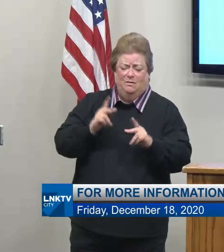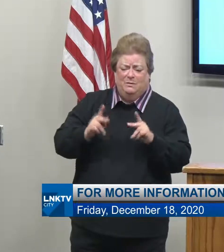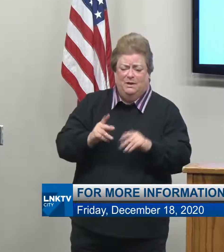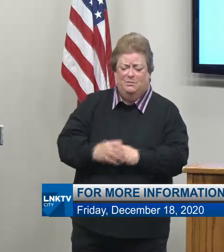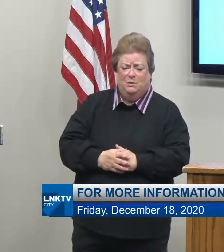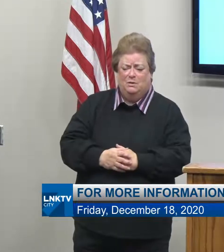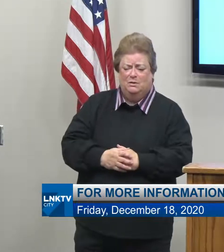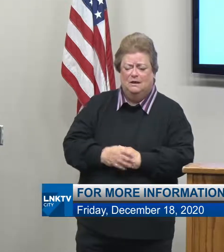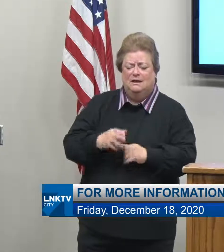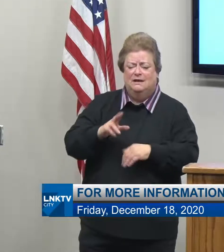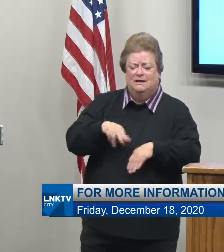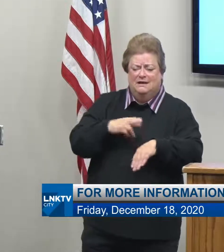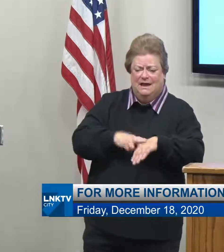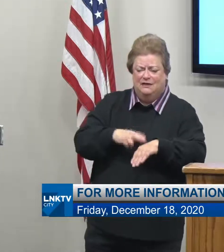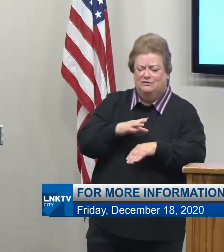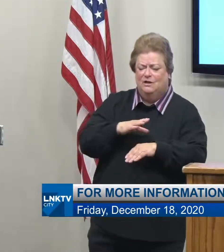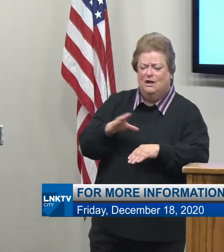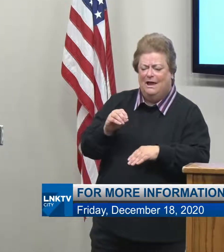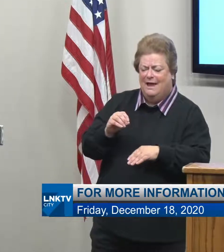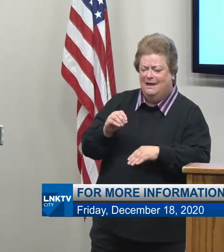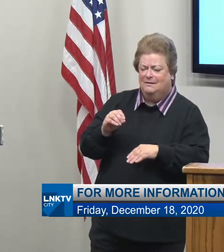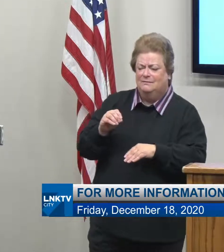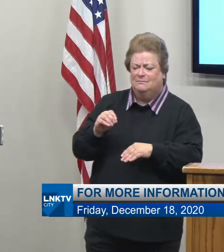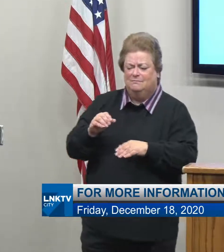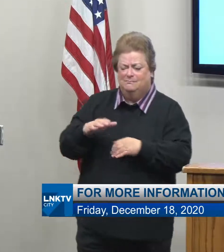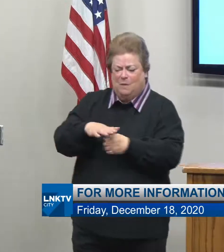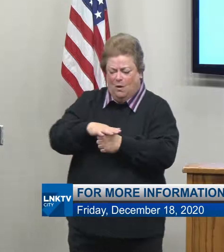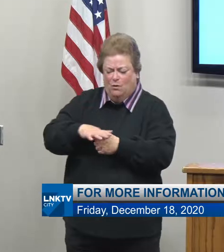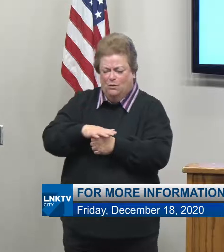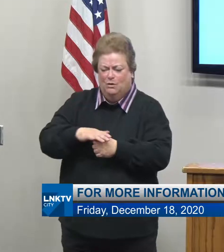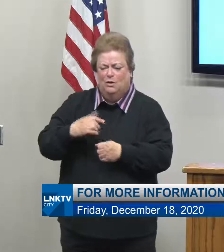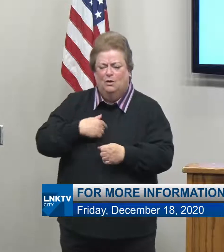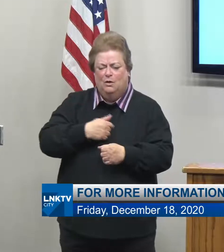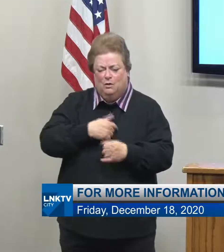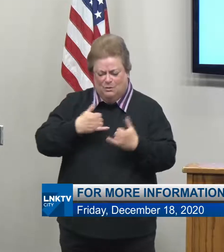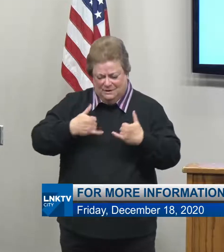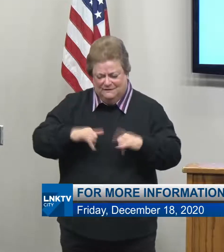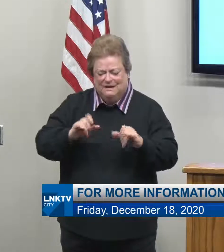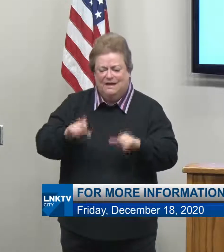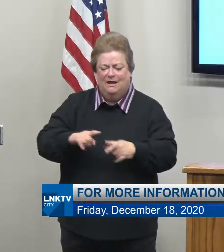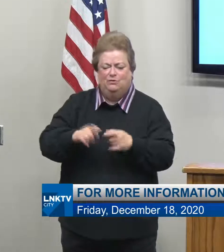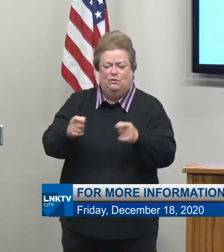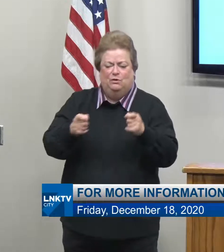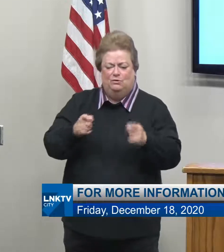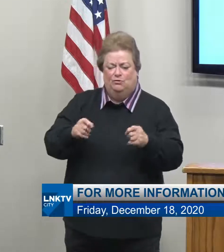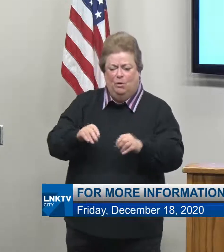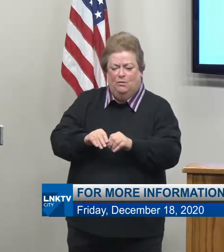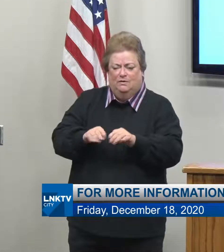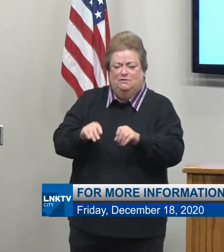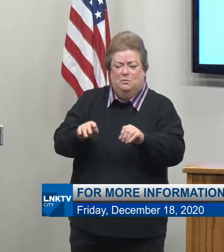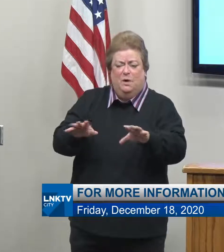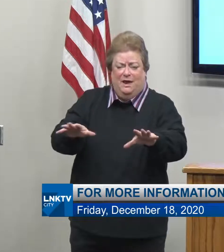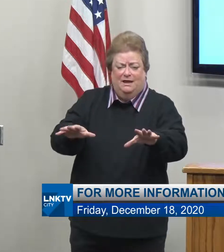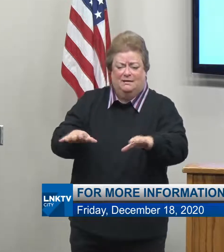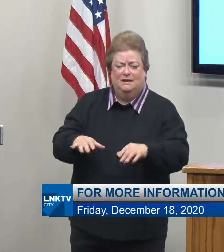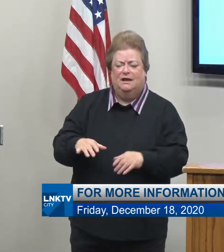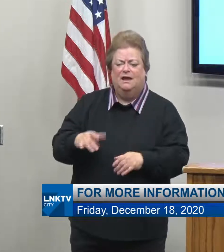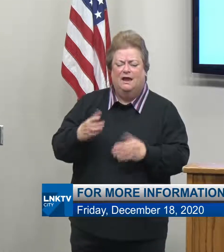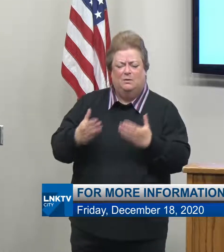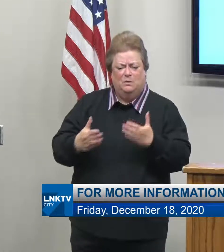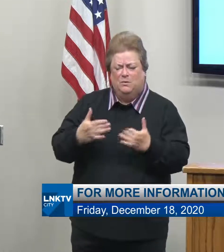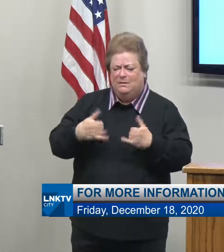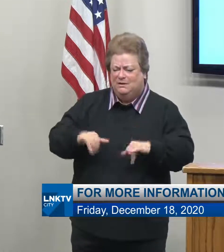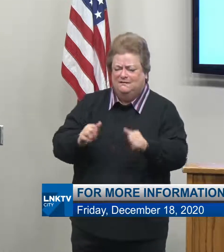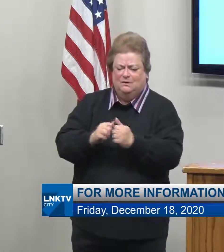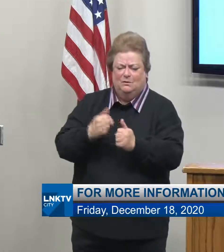National and local public health officials acknowledge that we still have an outbreak to get under control and that the pandemic will likely be with us for months into